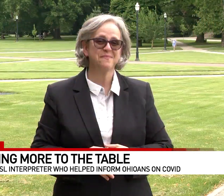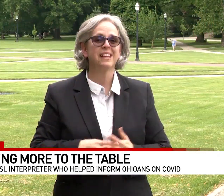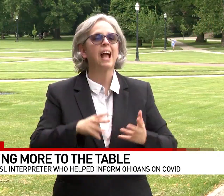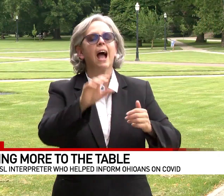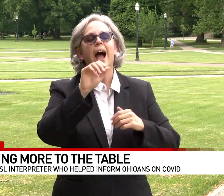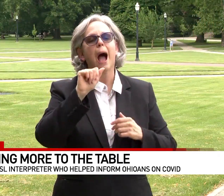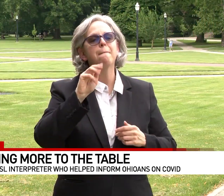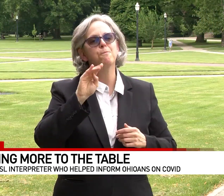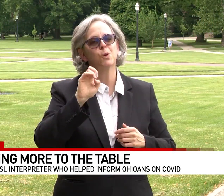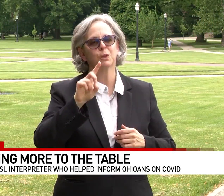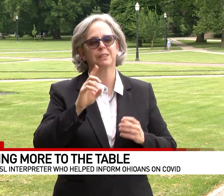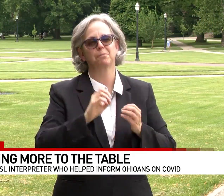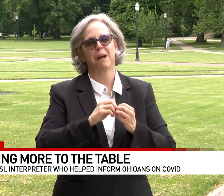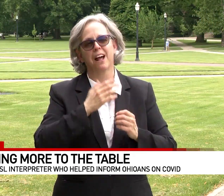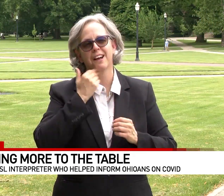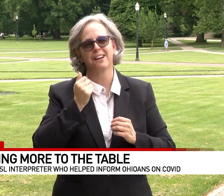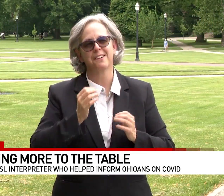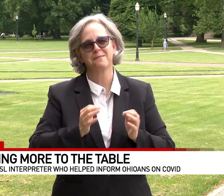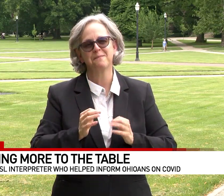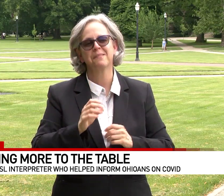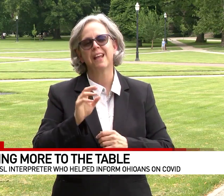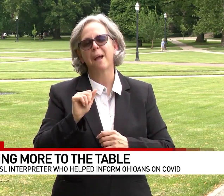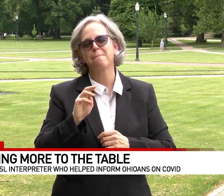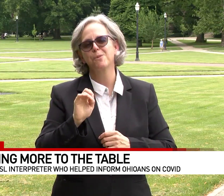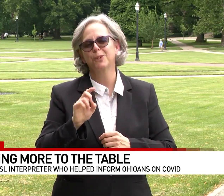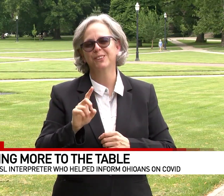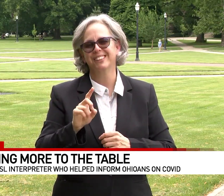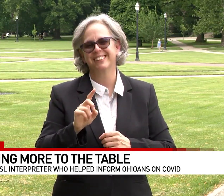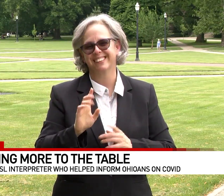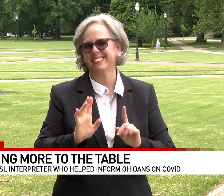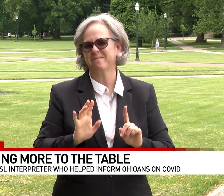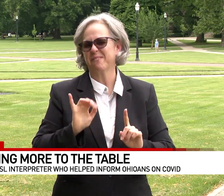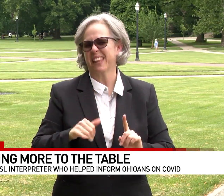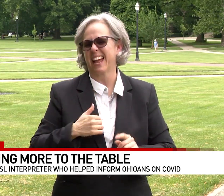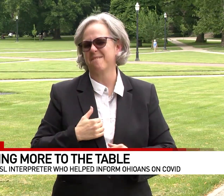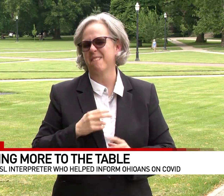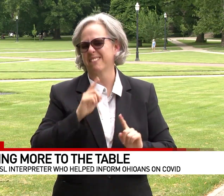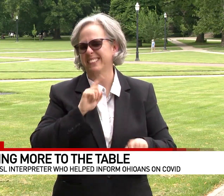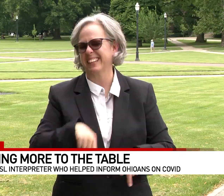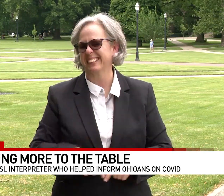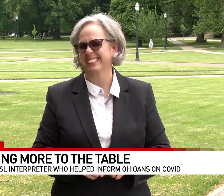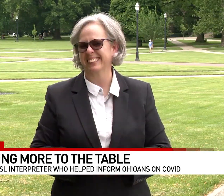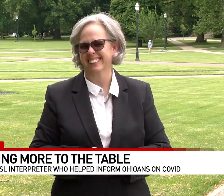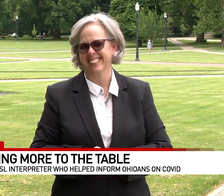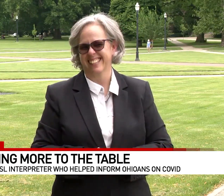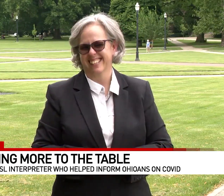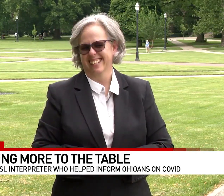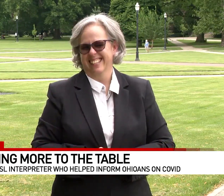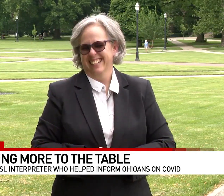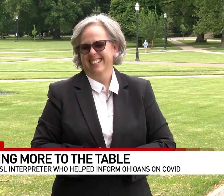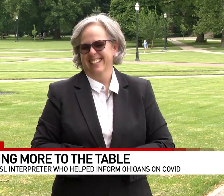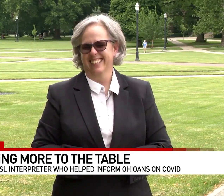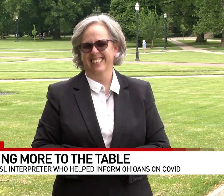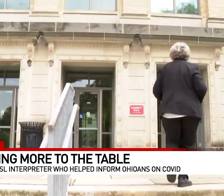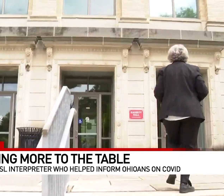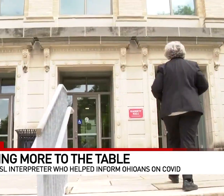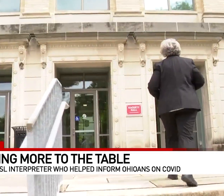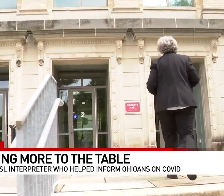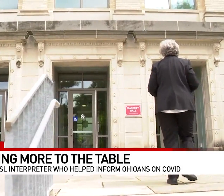was excited. Maybe amused is a better word for that. I was amused when I saw it. These days you can